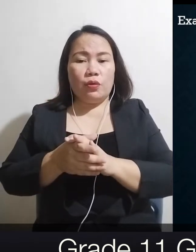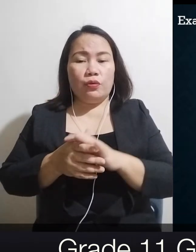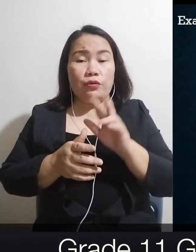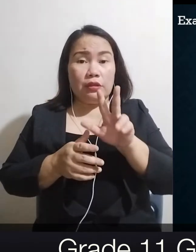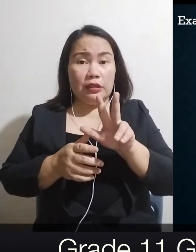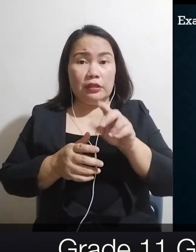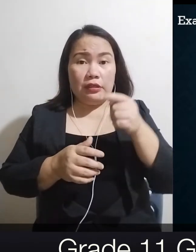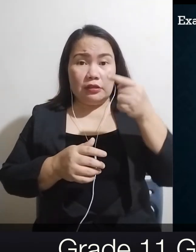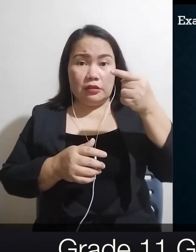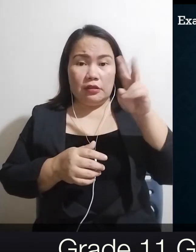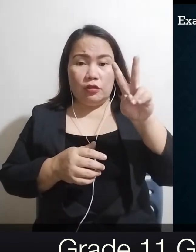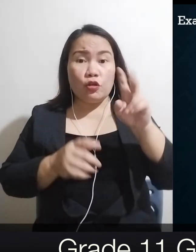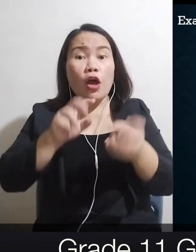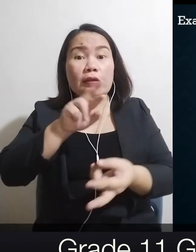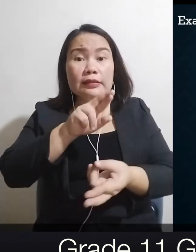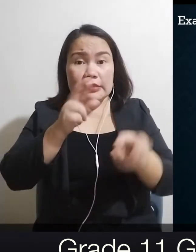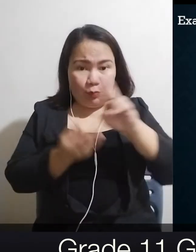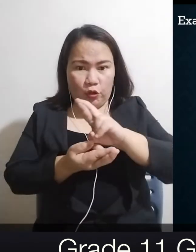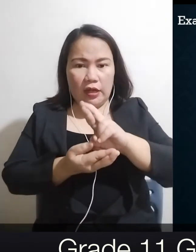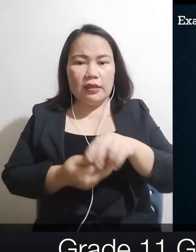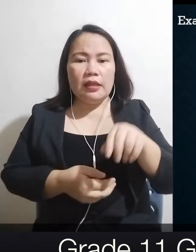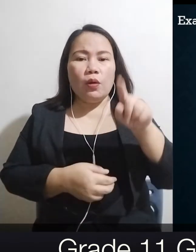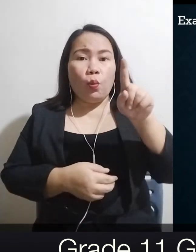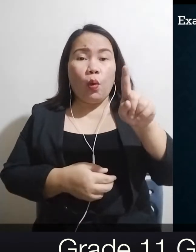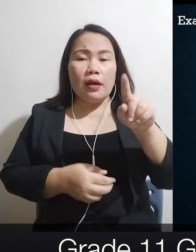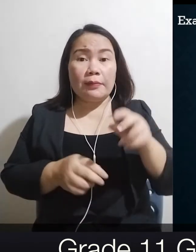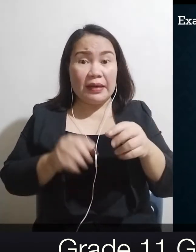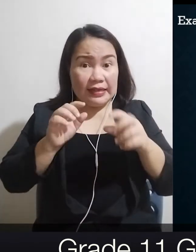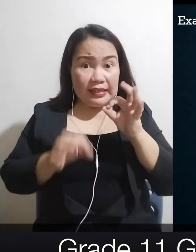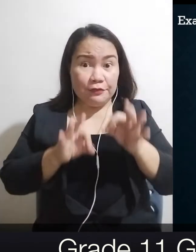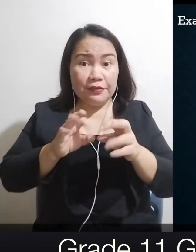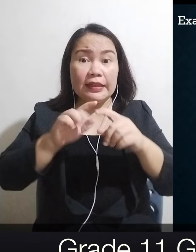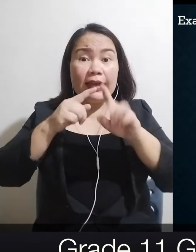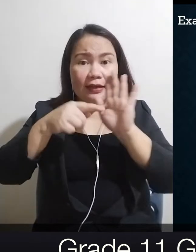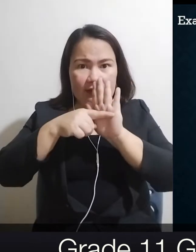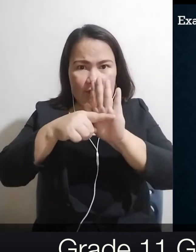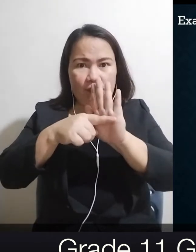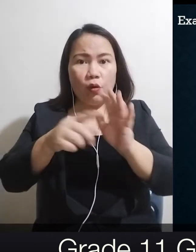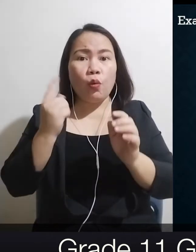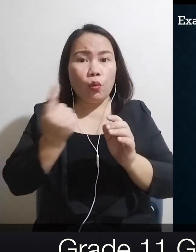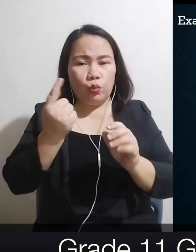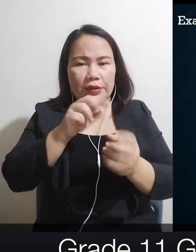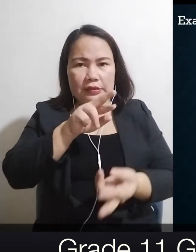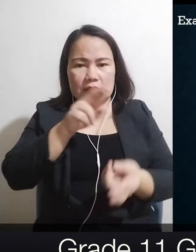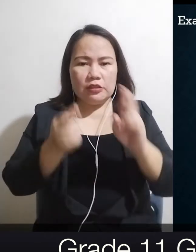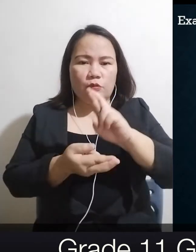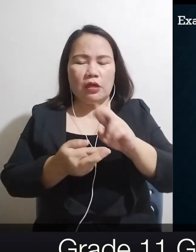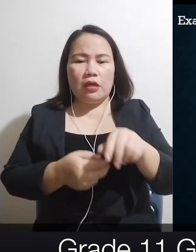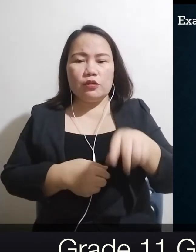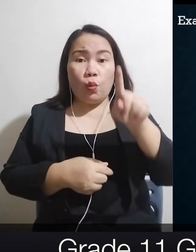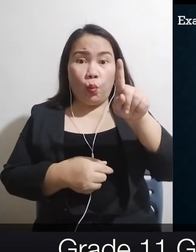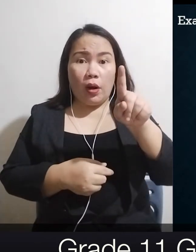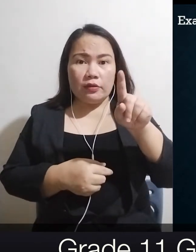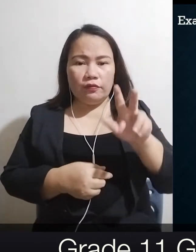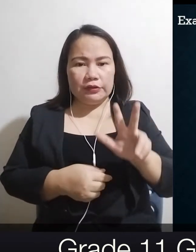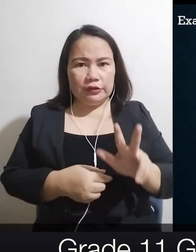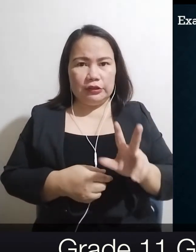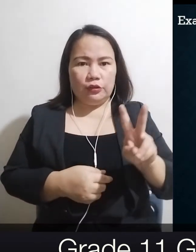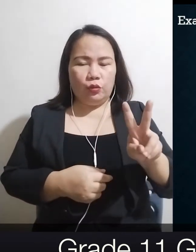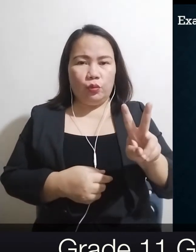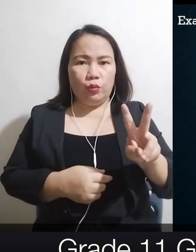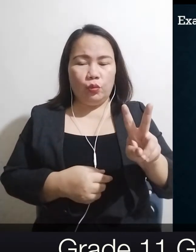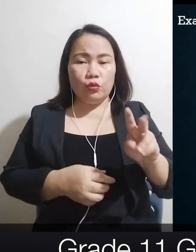yung exponent natin. Get the reciprocal, so that will become 1 over 3 squared. And 1 over 3 squared, that is 1 over